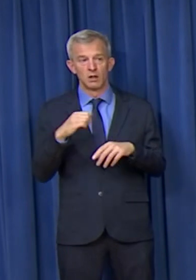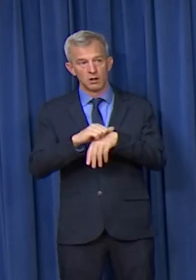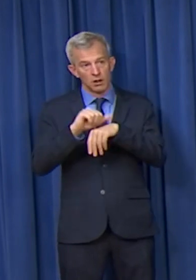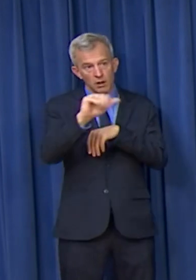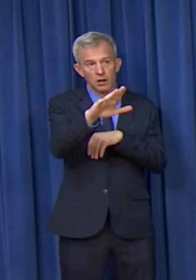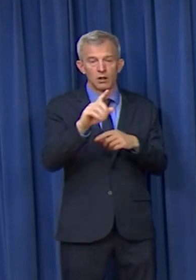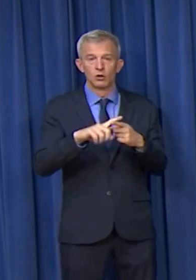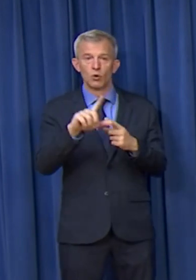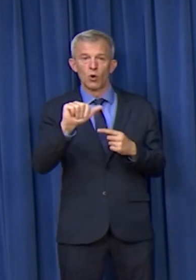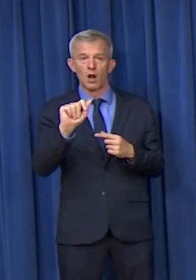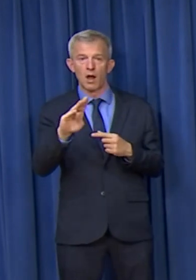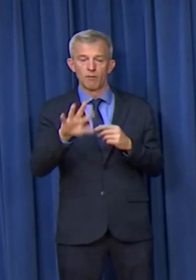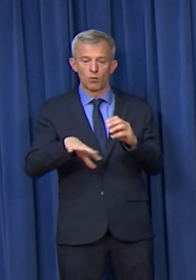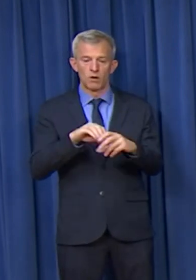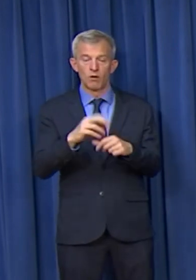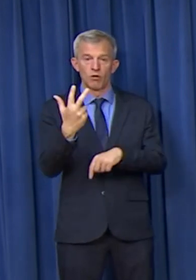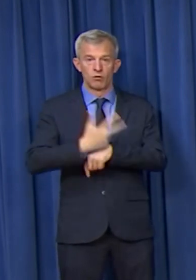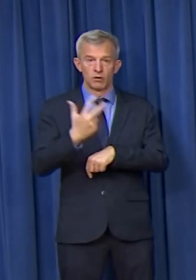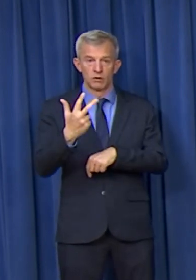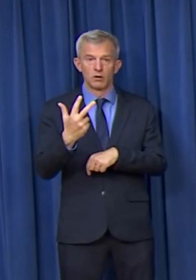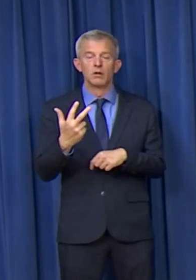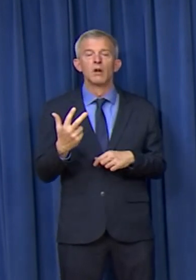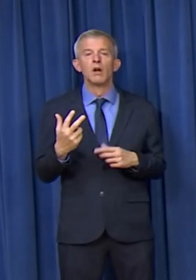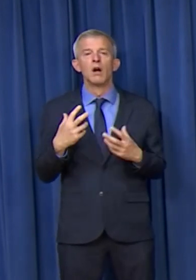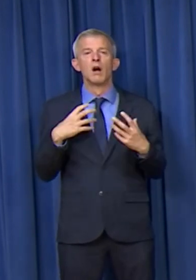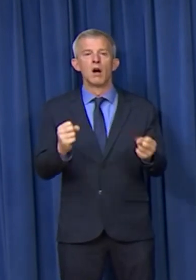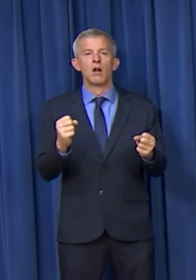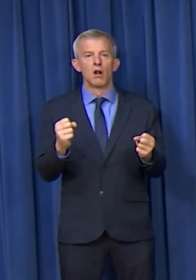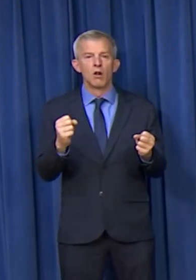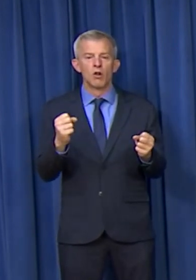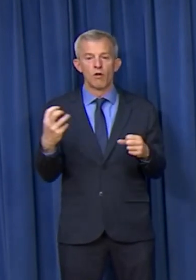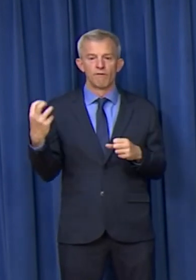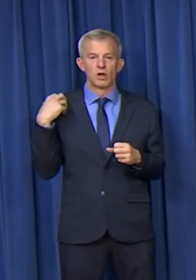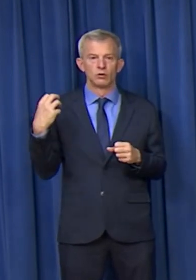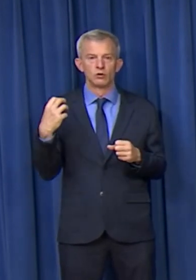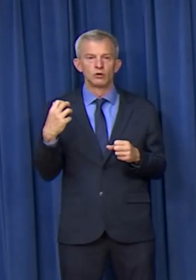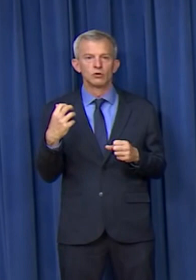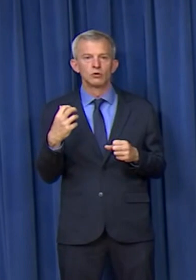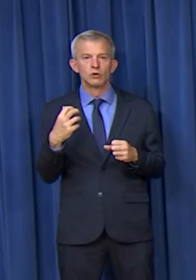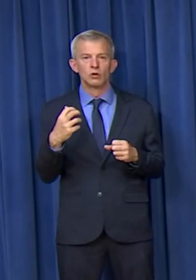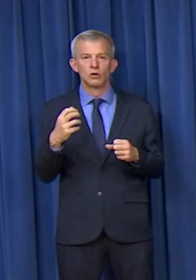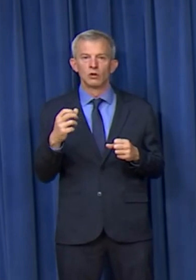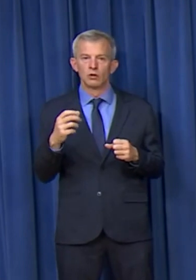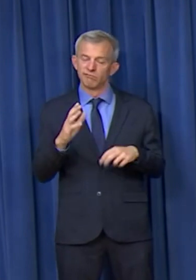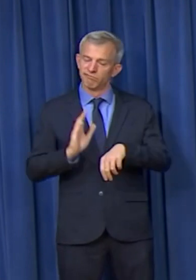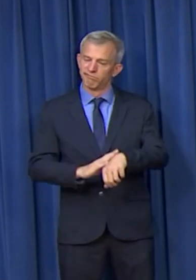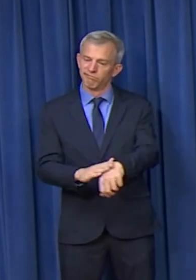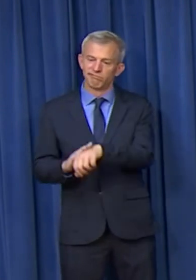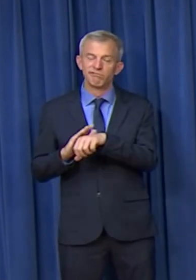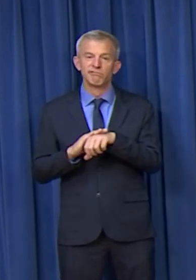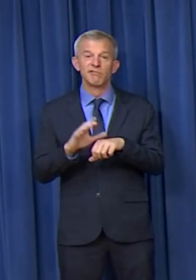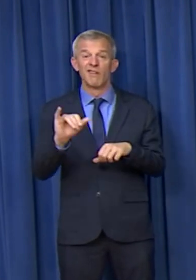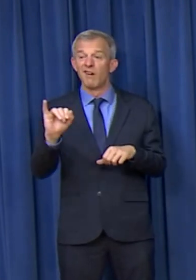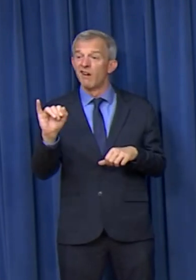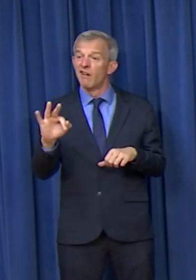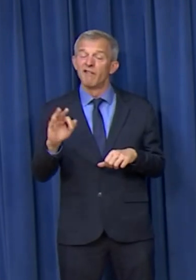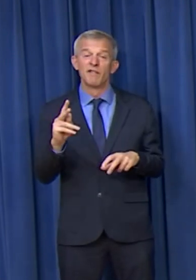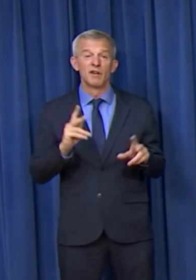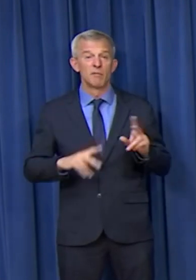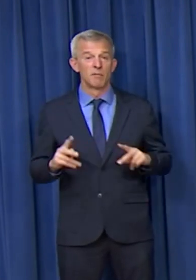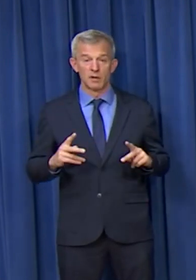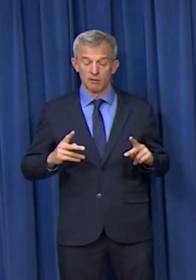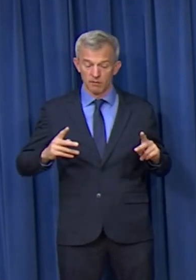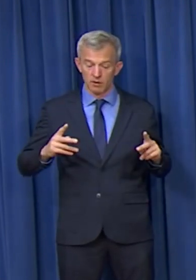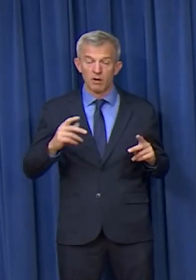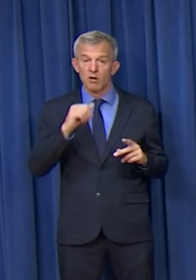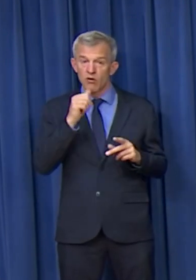days. Health officials warned that a number of things could easily go wrong if consumers fail to take any of these